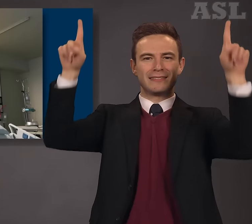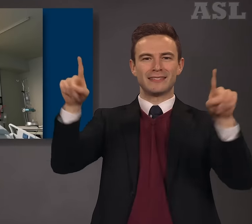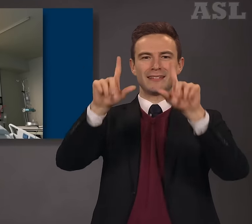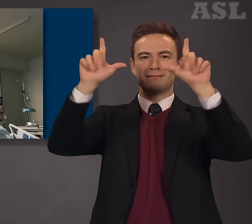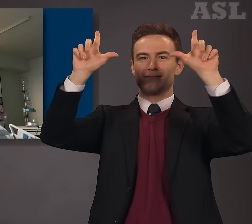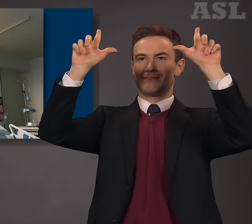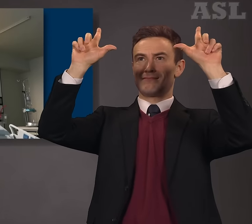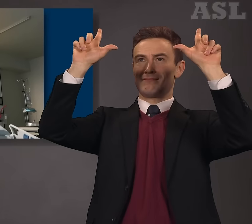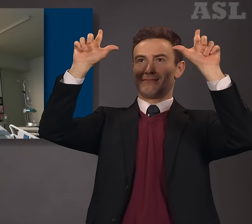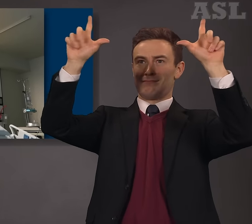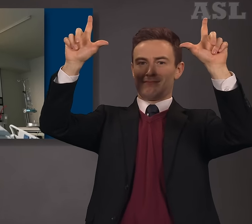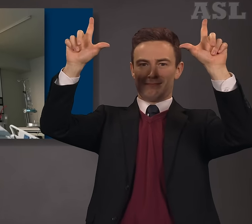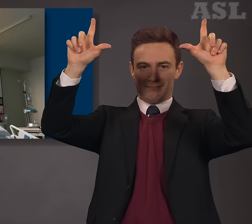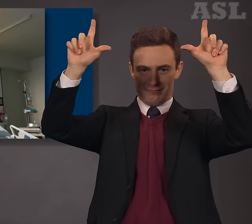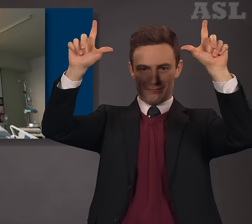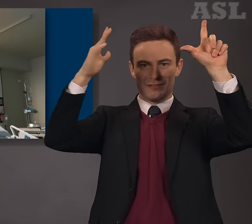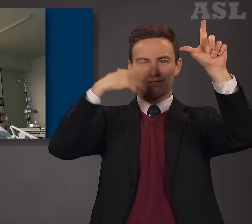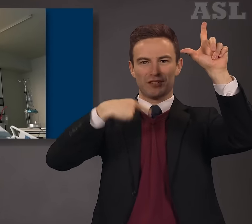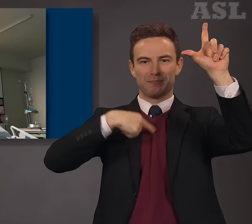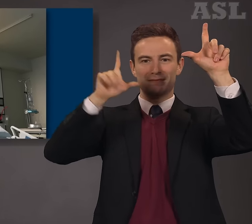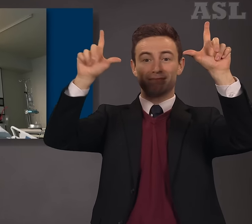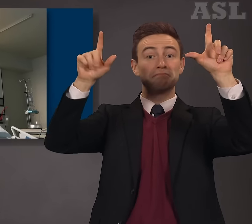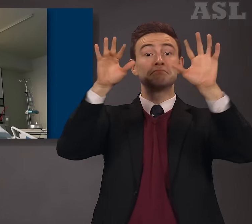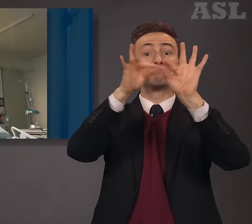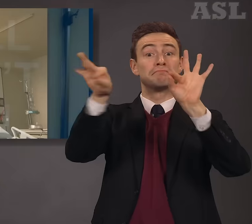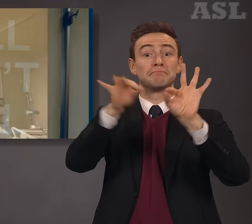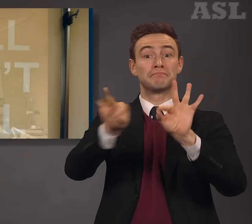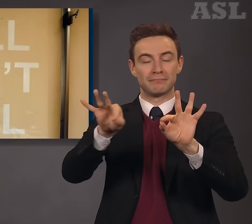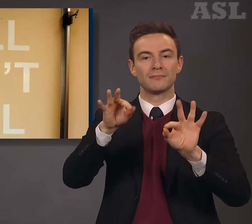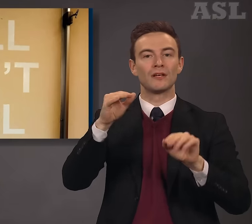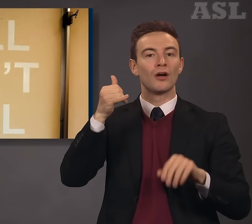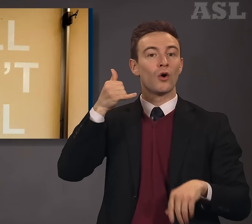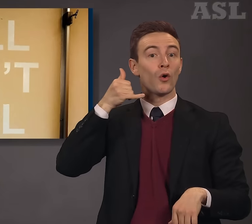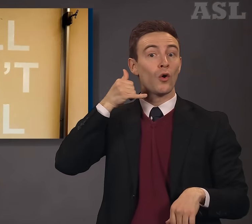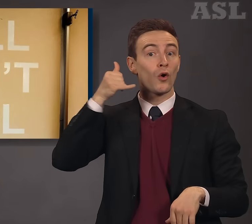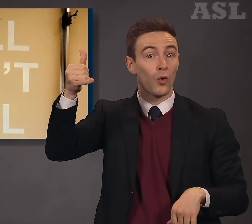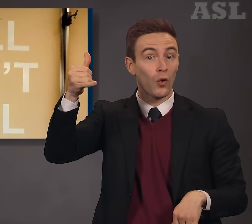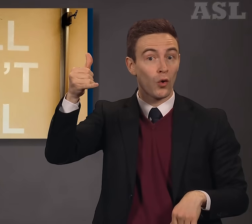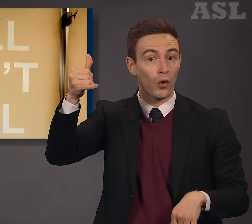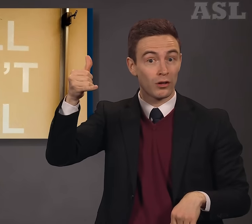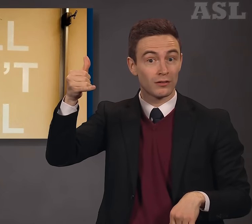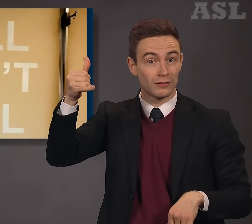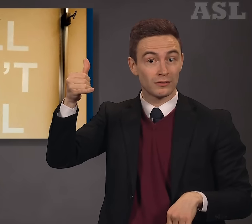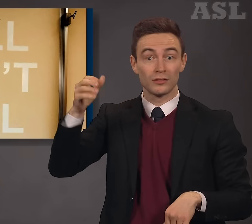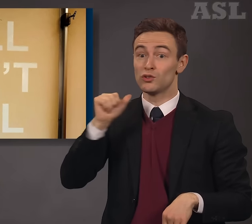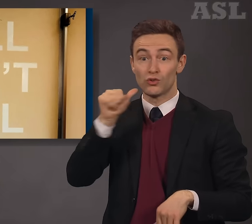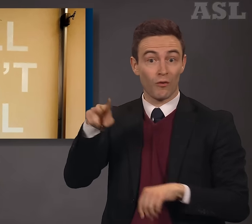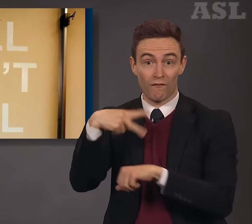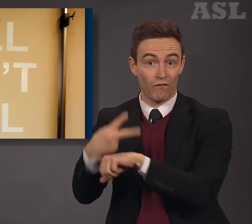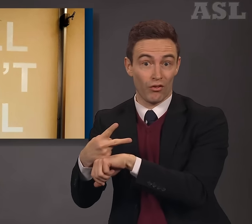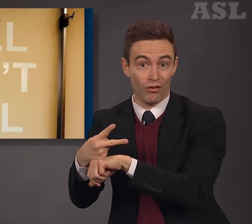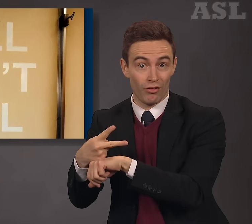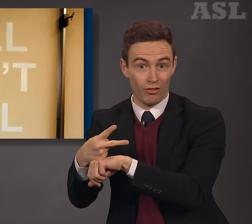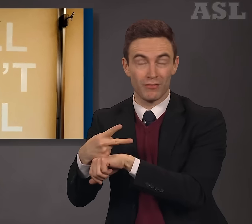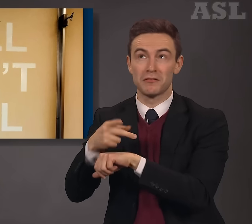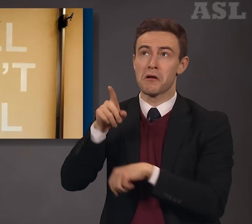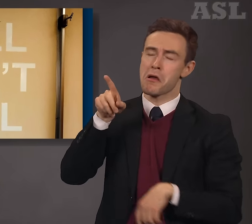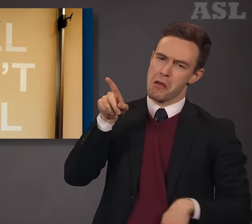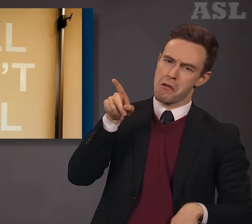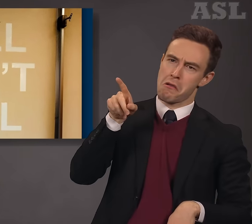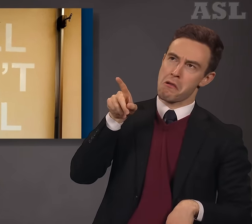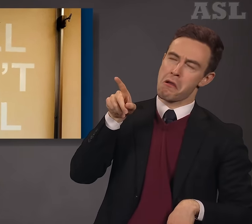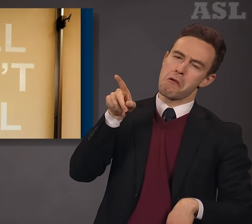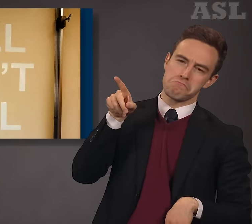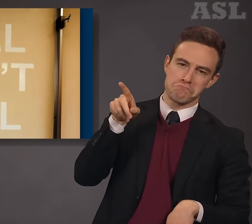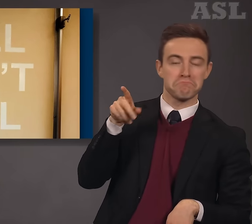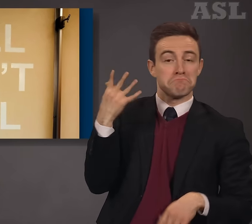reflective sign on the ceiling in front of me that said, "Call, don't fall." To my surprise,